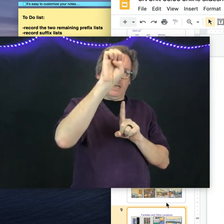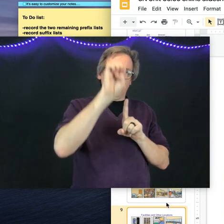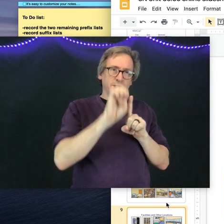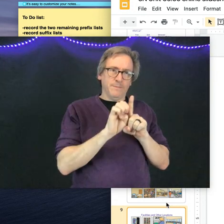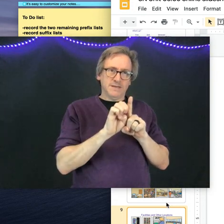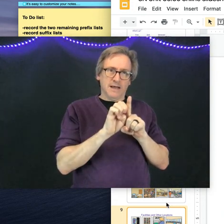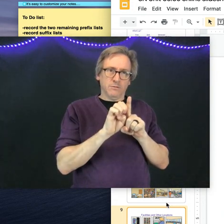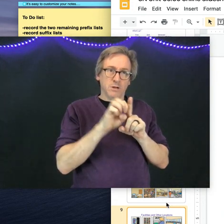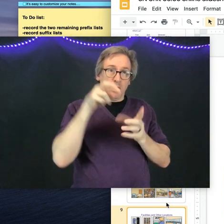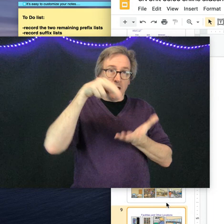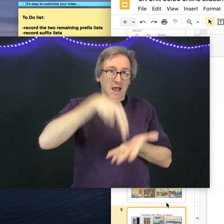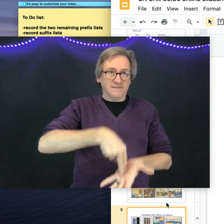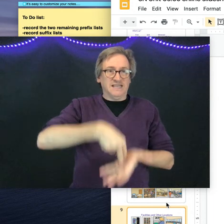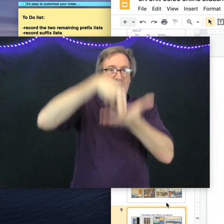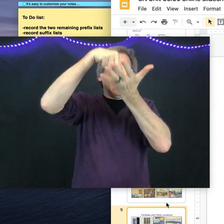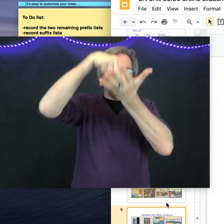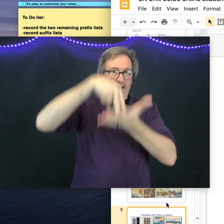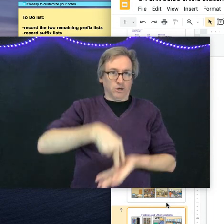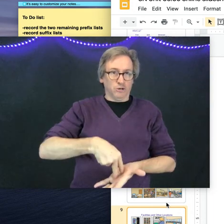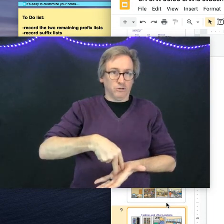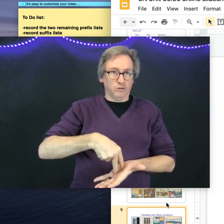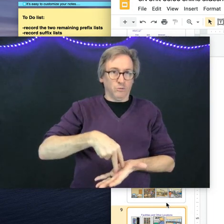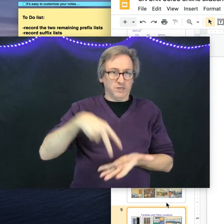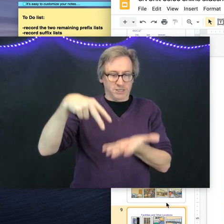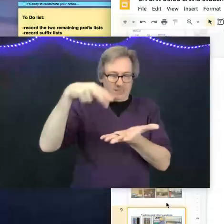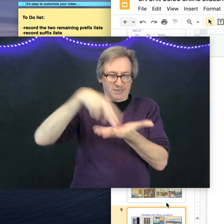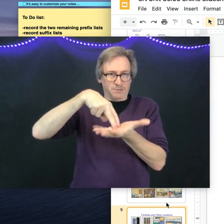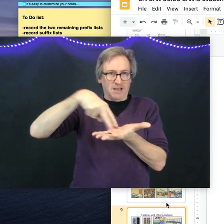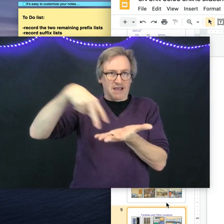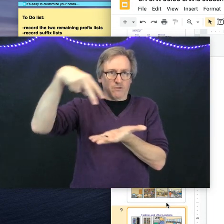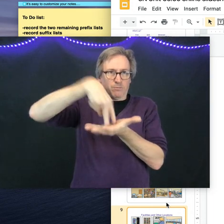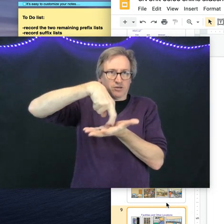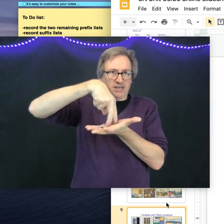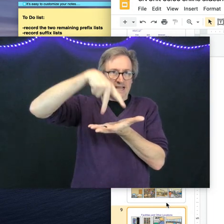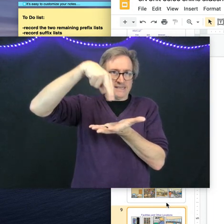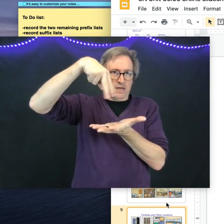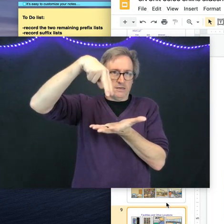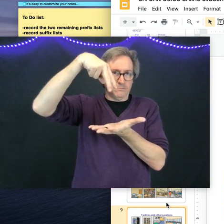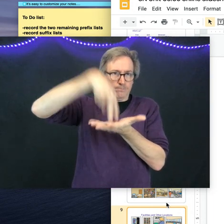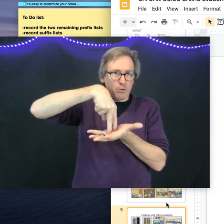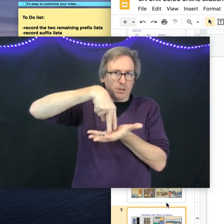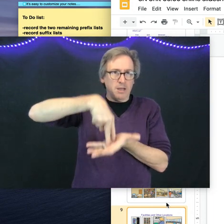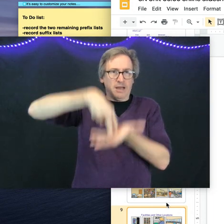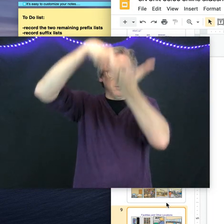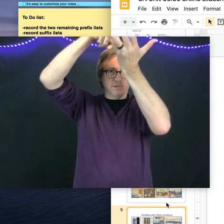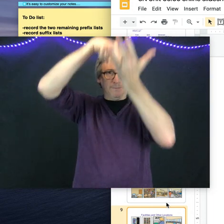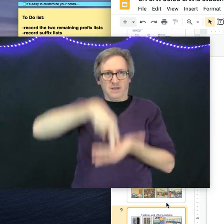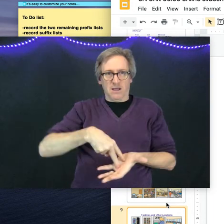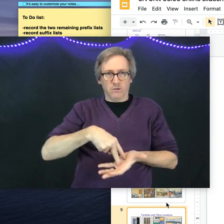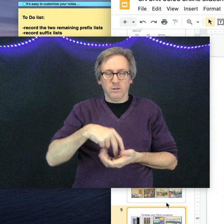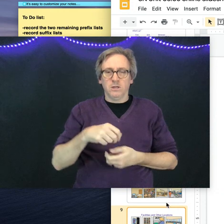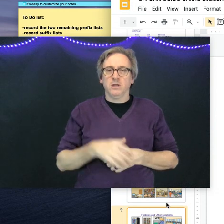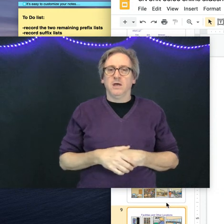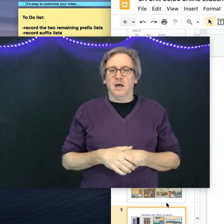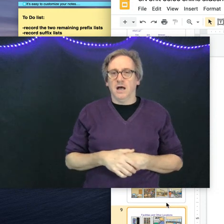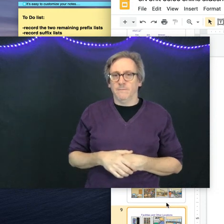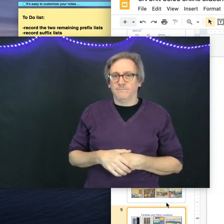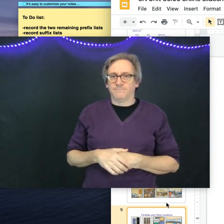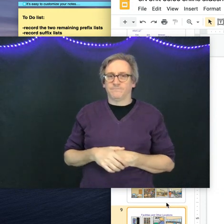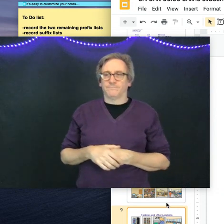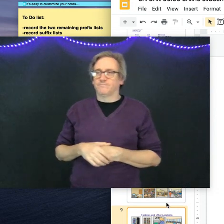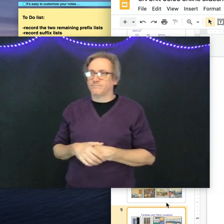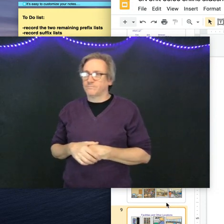with an E going up and down. I've seen elevator, which is here's the platform, person gets on, boop, It goes up or down.